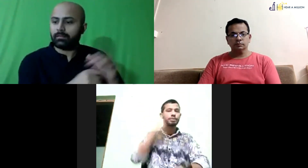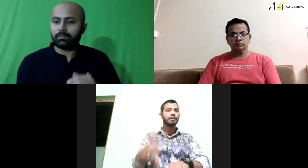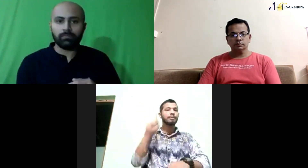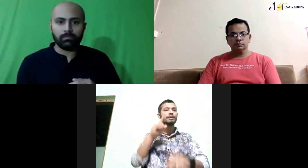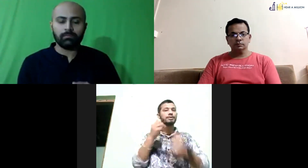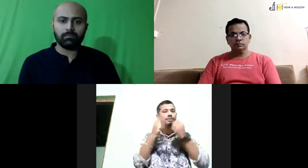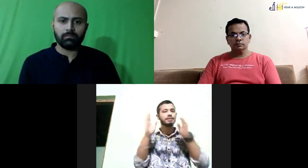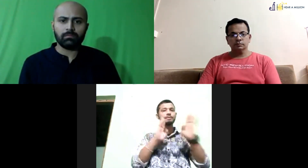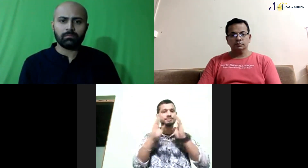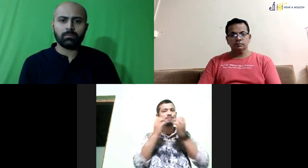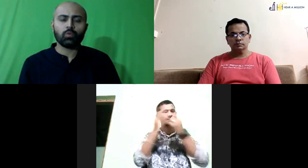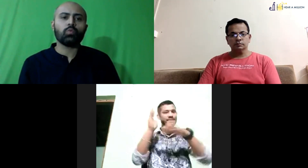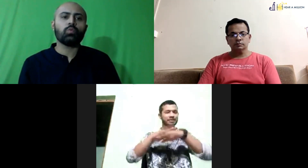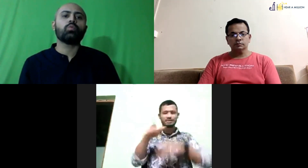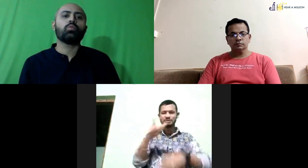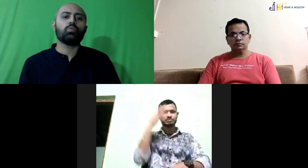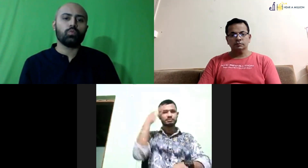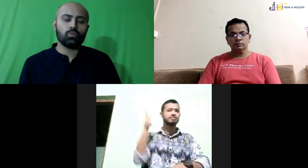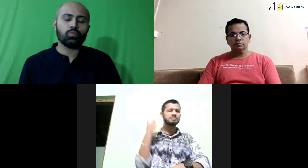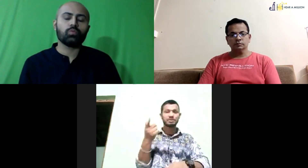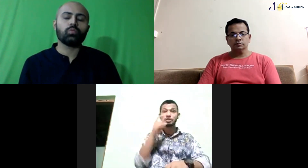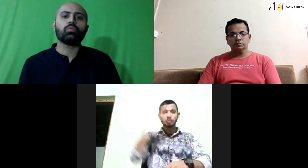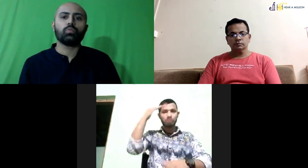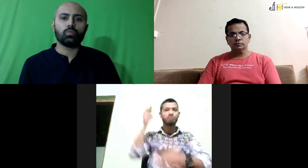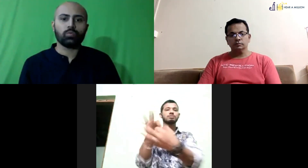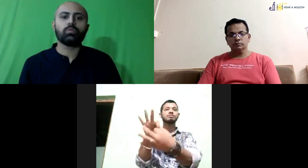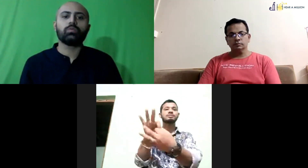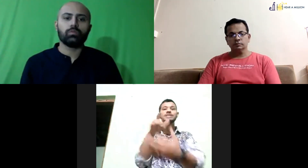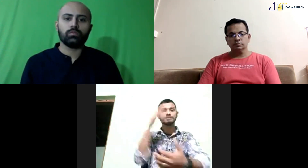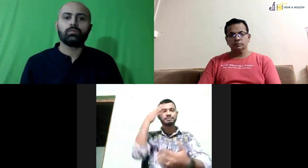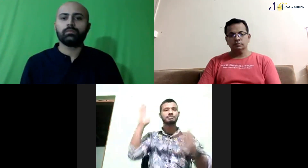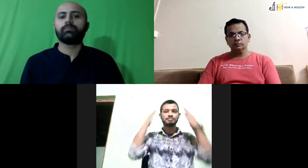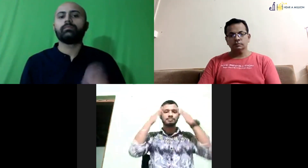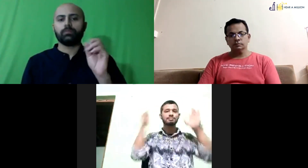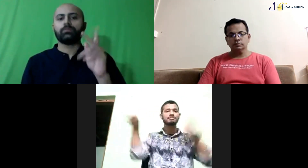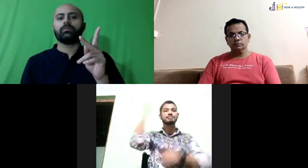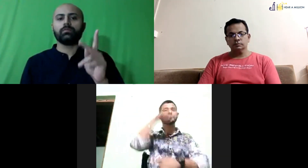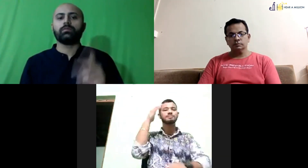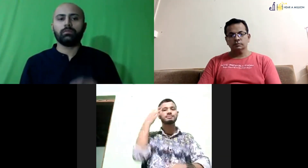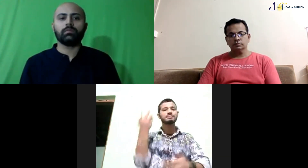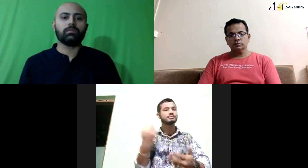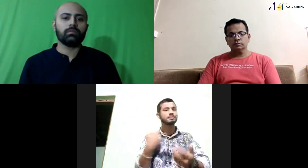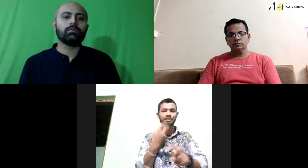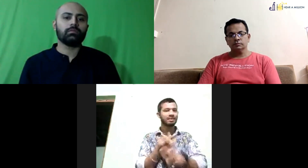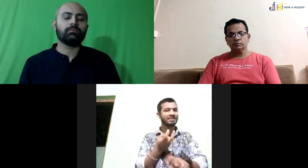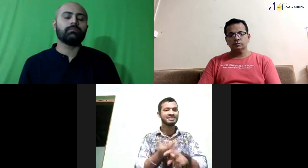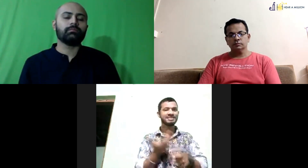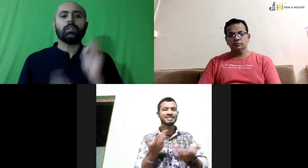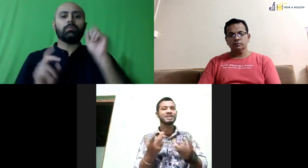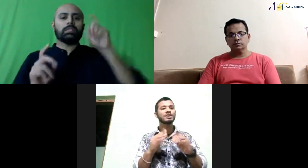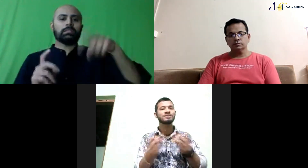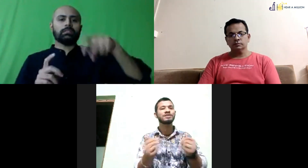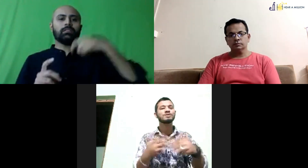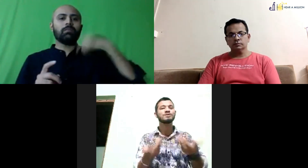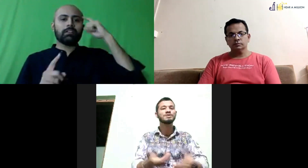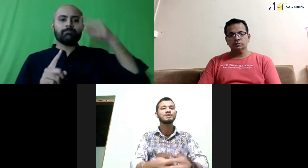have done it a lot of time, but they are just ignoring. I've contacted a lot of organization, but they aren't